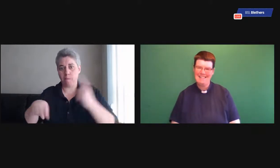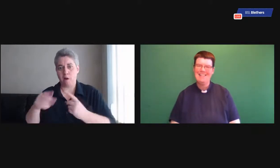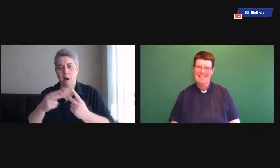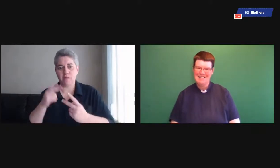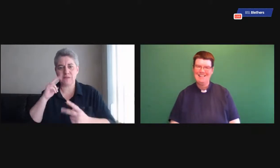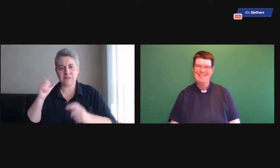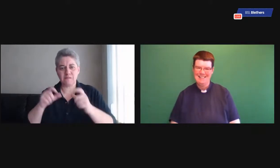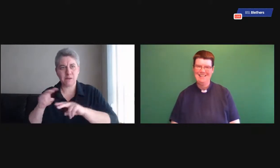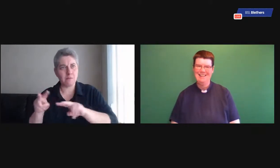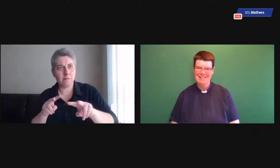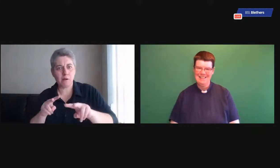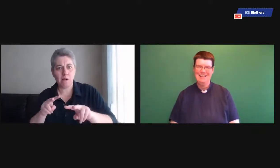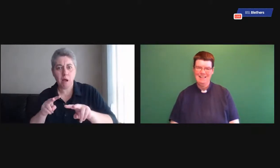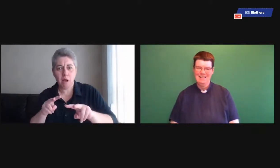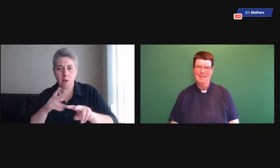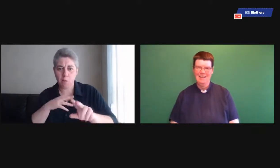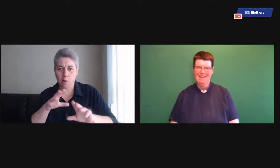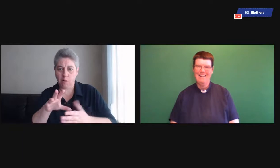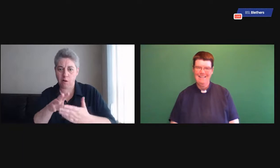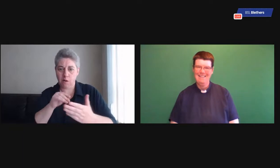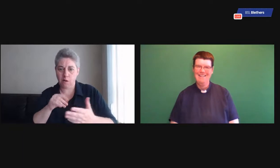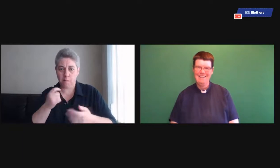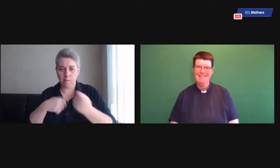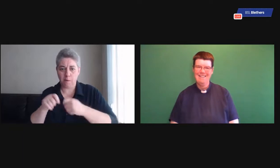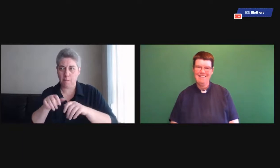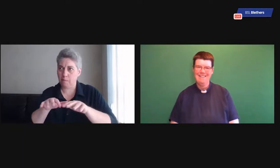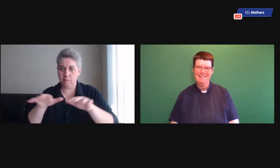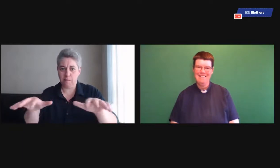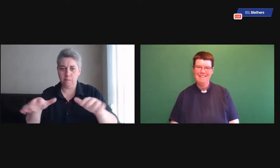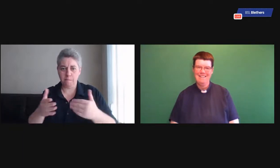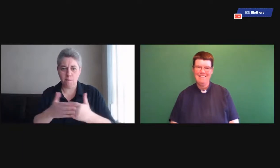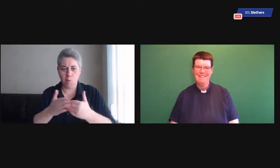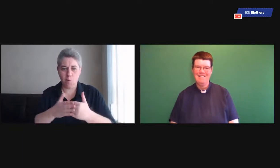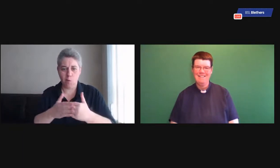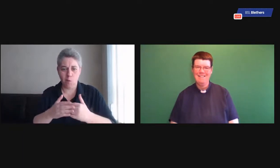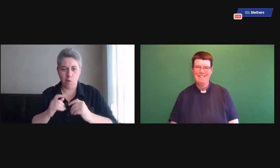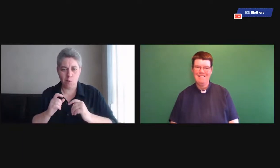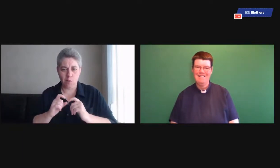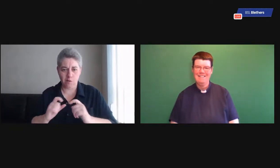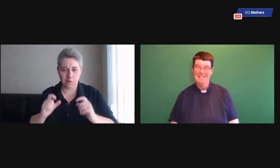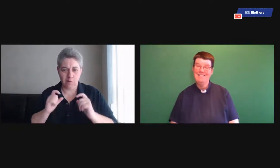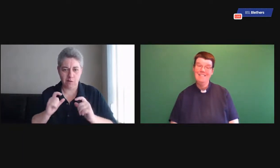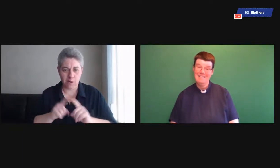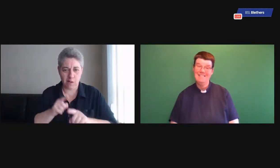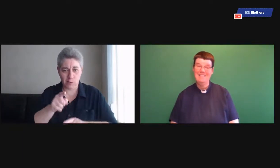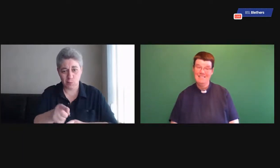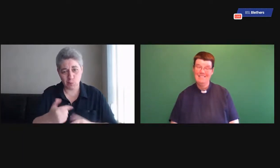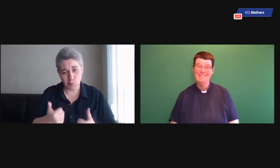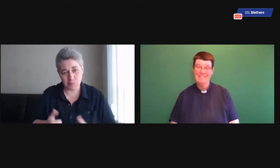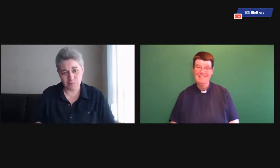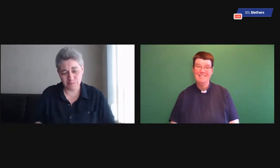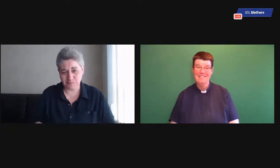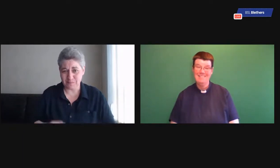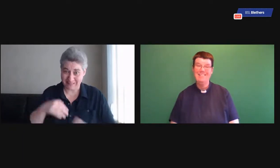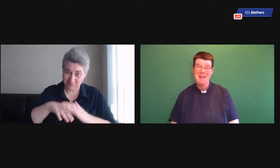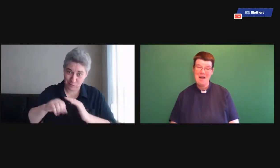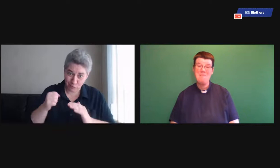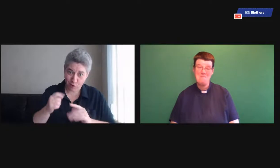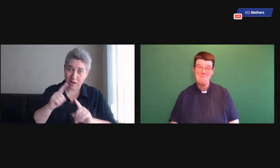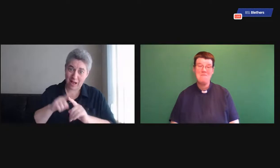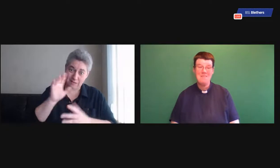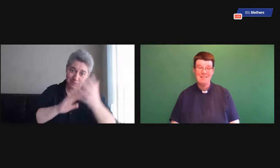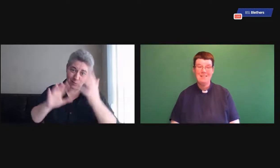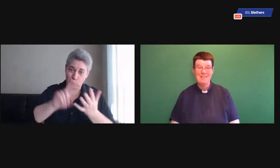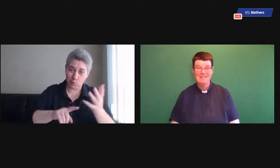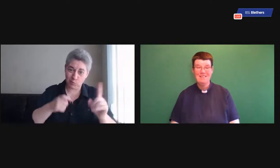and pleasure and happiness. So maybe other deaf people are out there watching and maybe feel like you maybe want to join